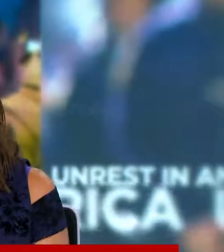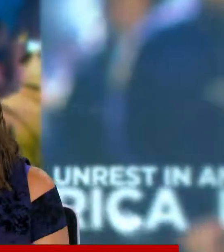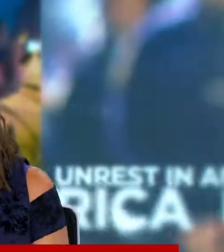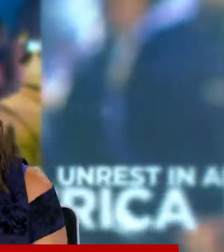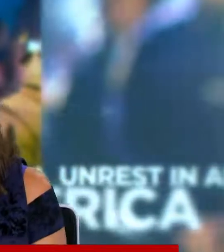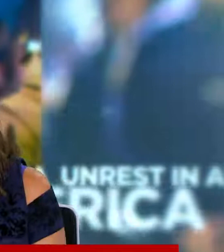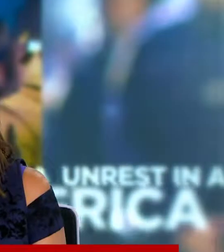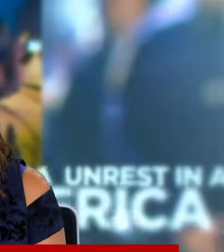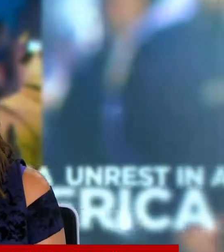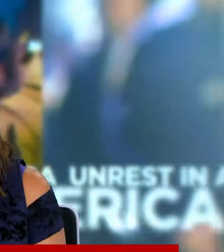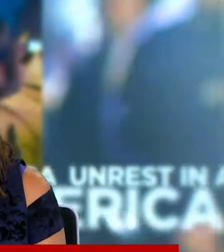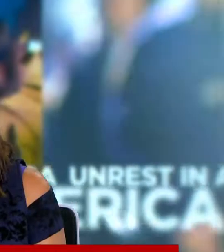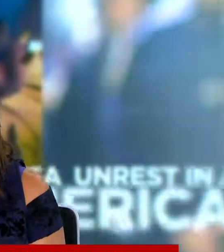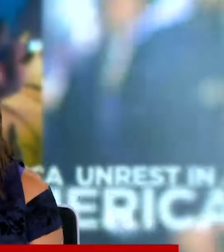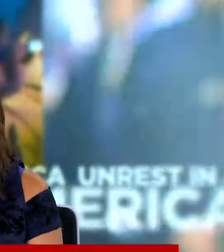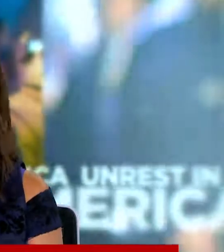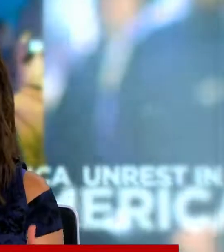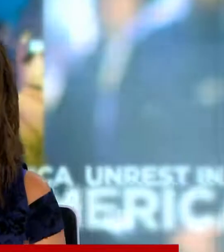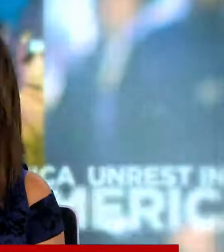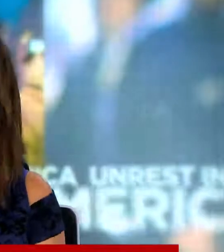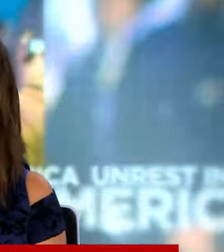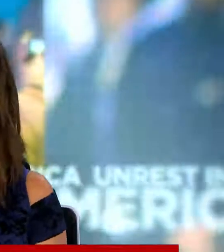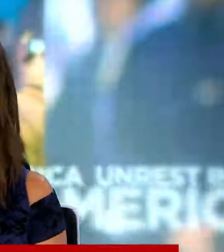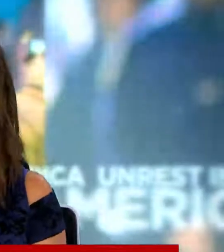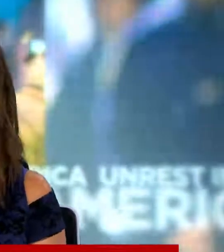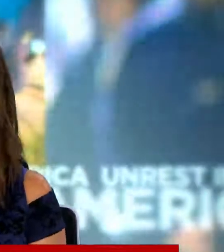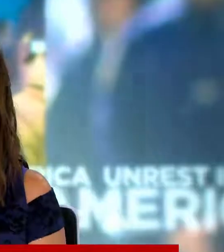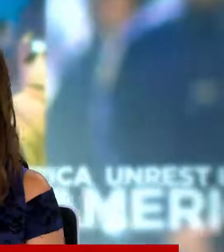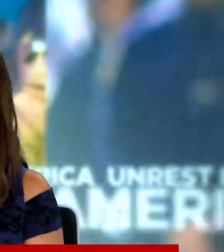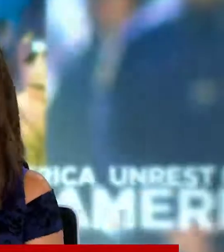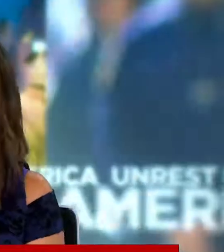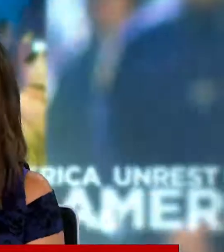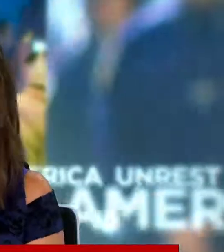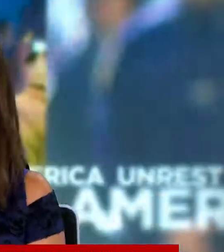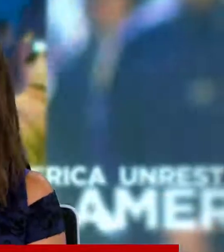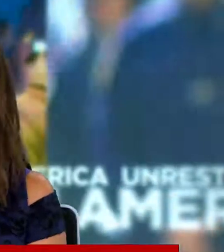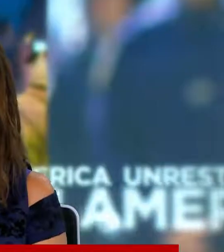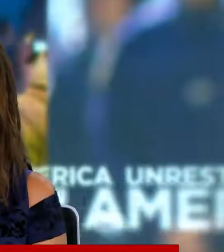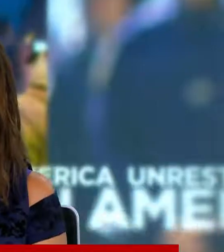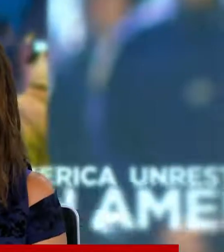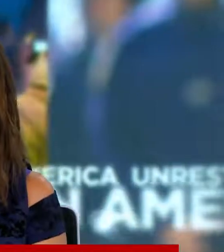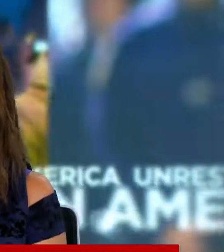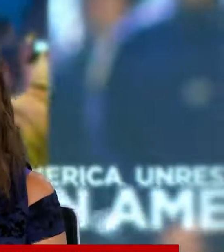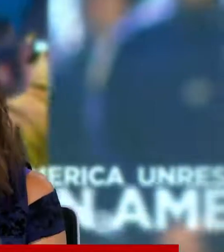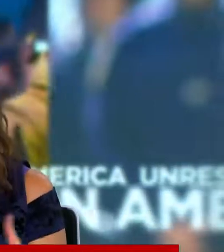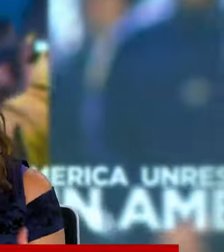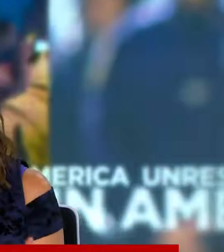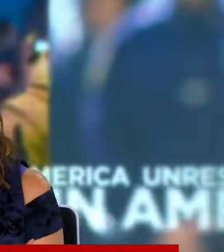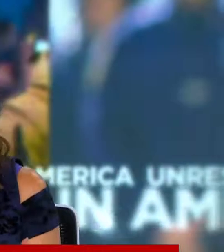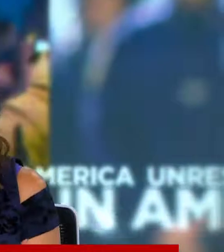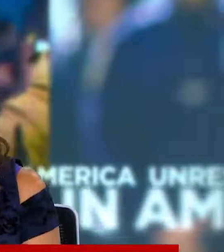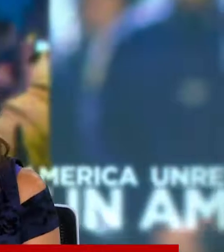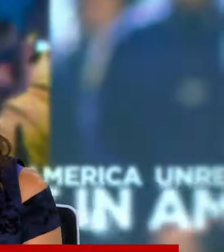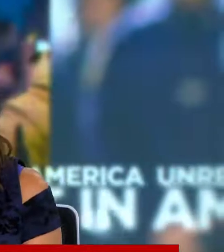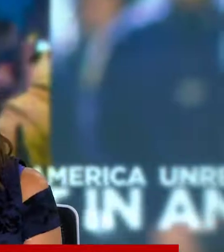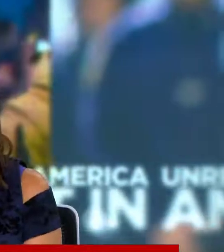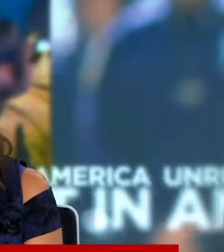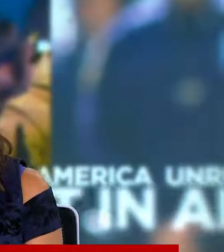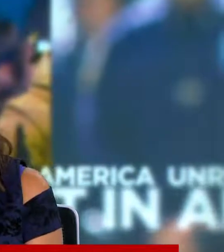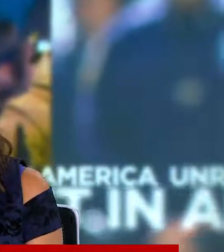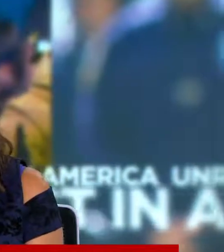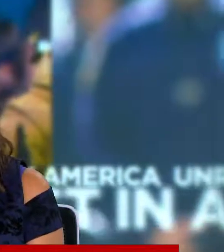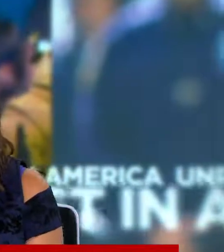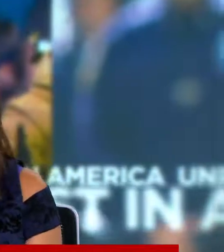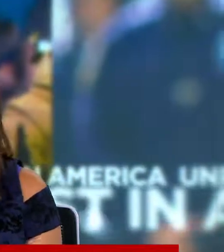Minneapolis so many weeks ago, and Tennessee is turning a harsh eye on themselves to see how they can improve policing here